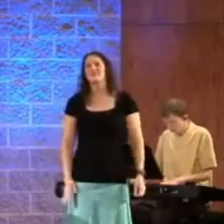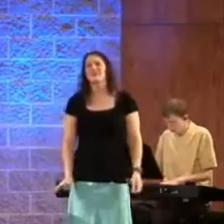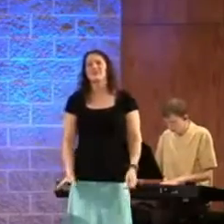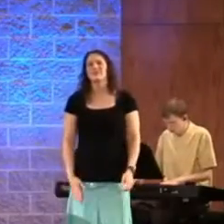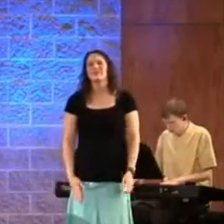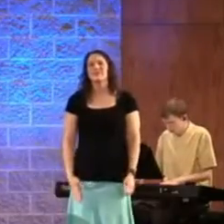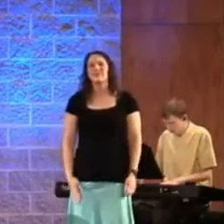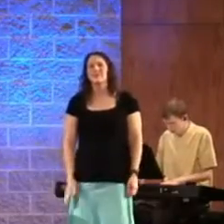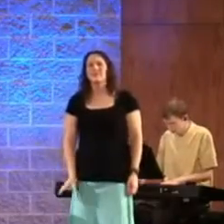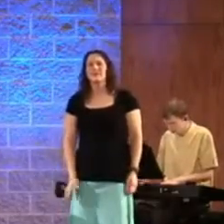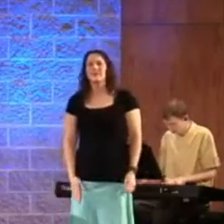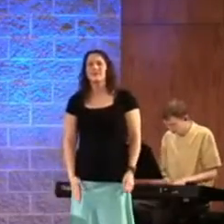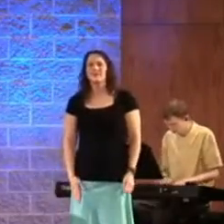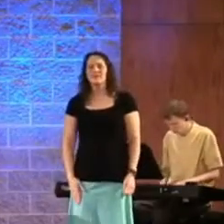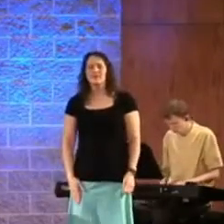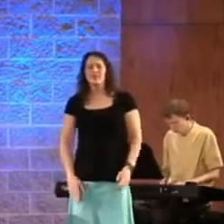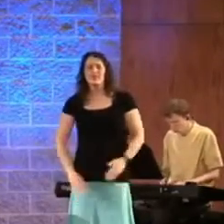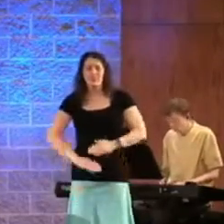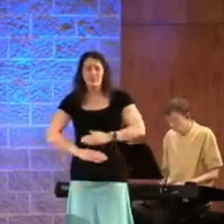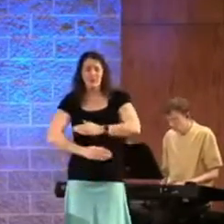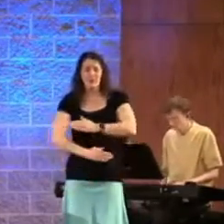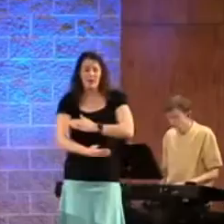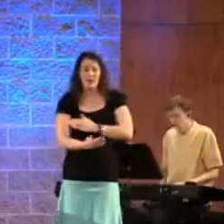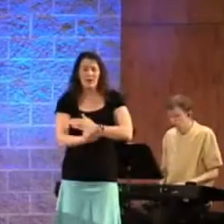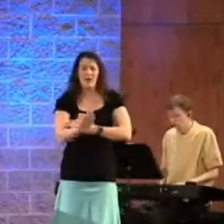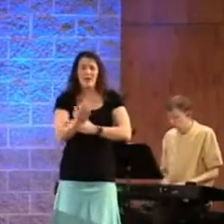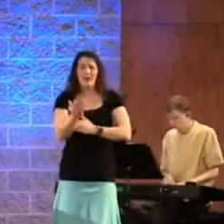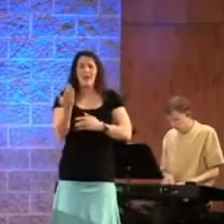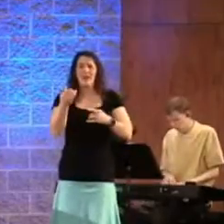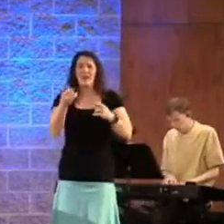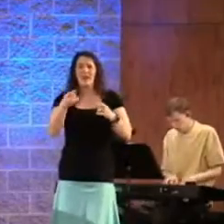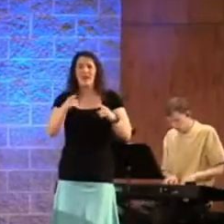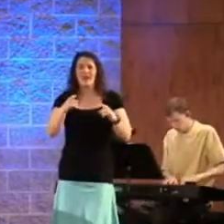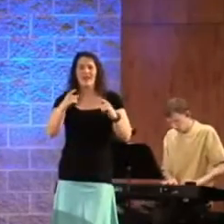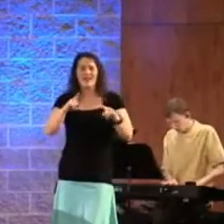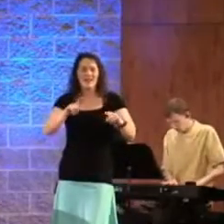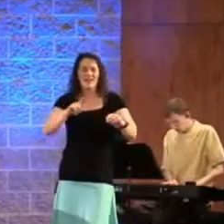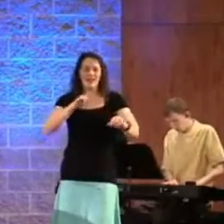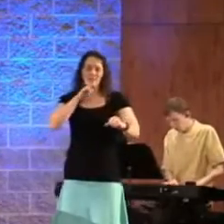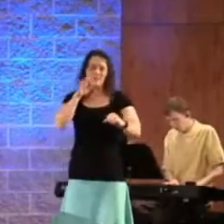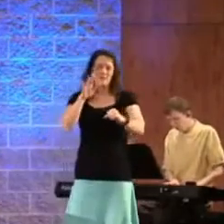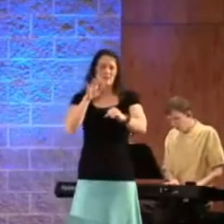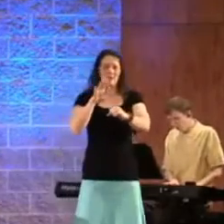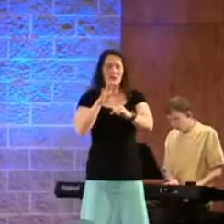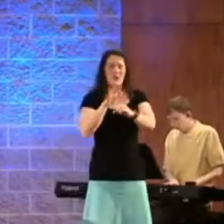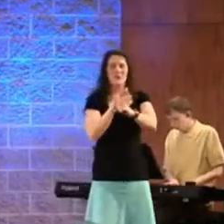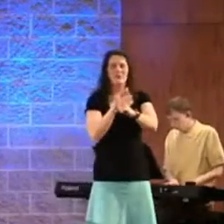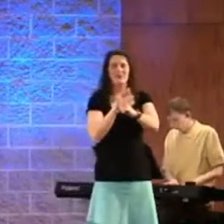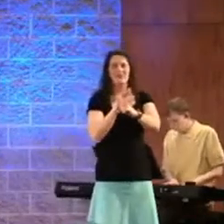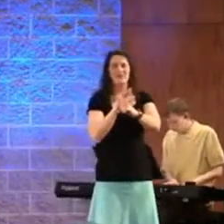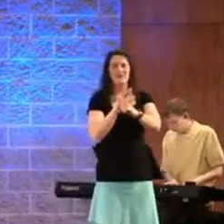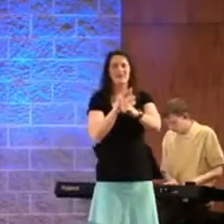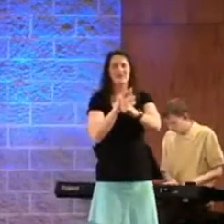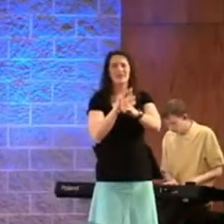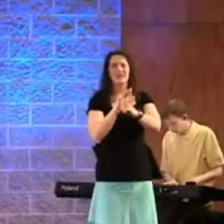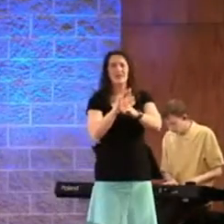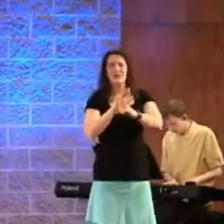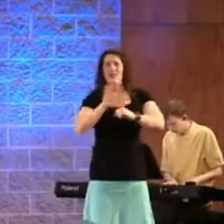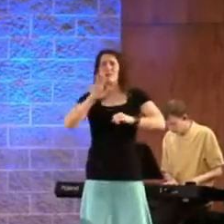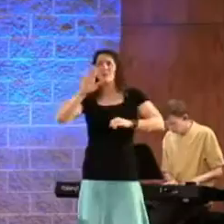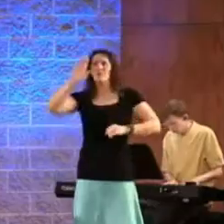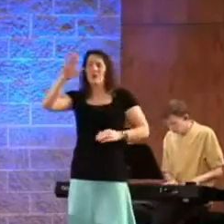Then came the morning that sealed the promise. Your